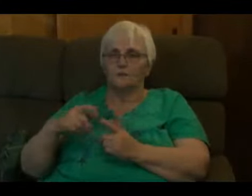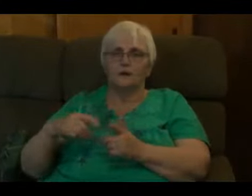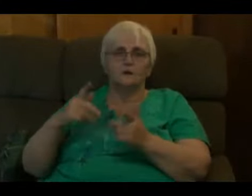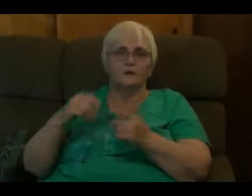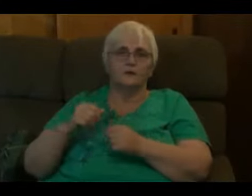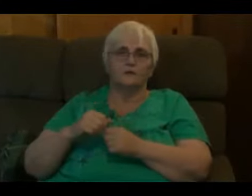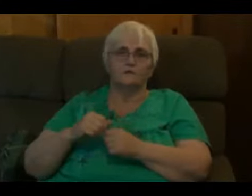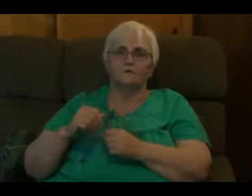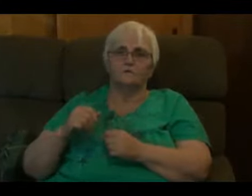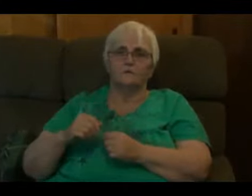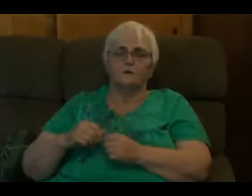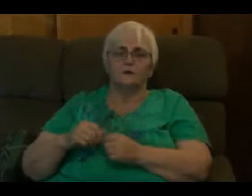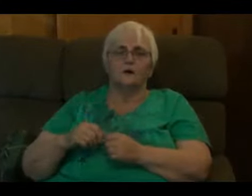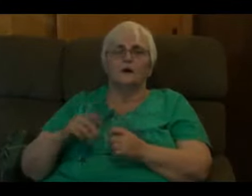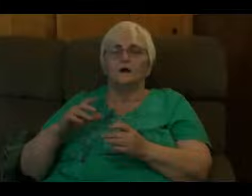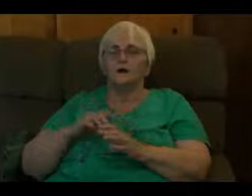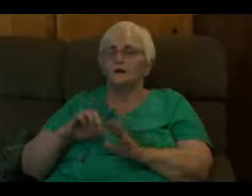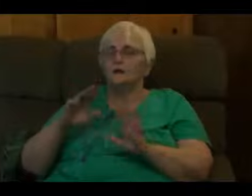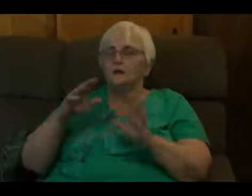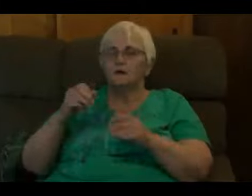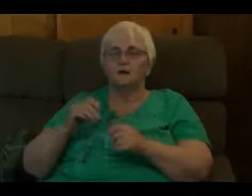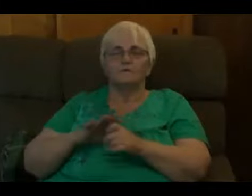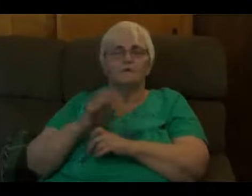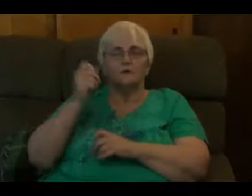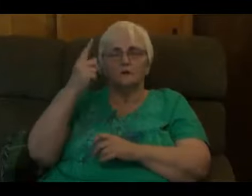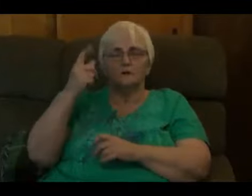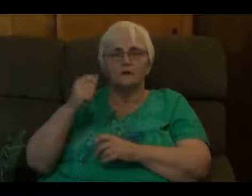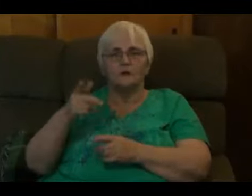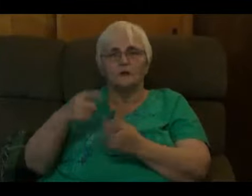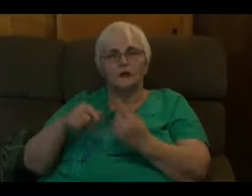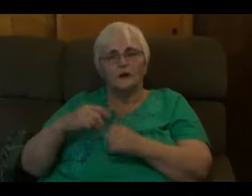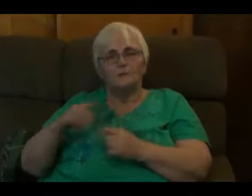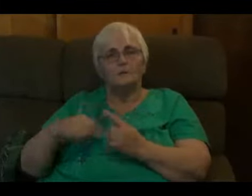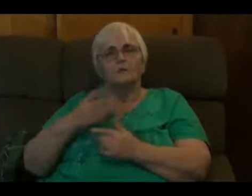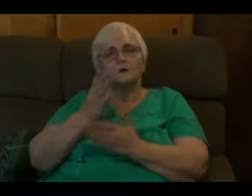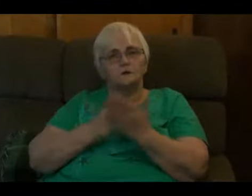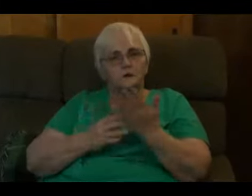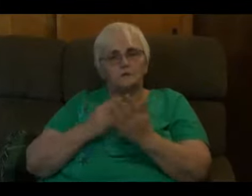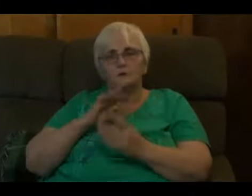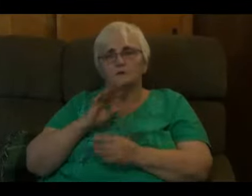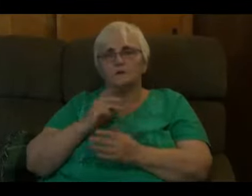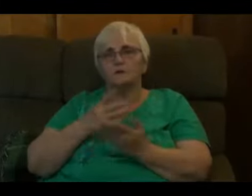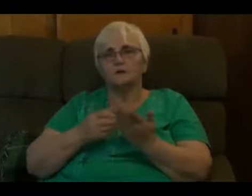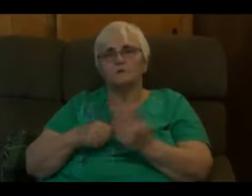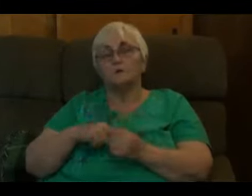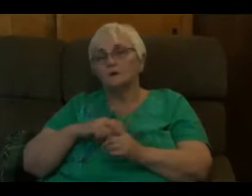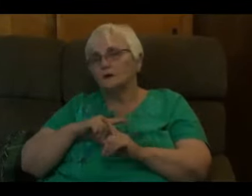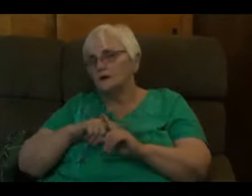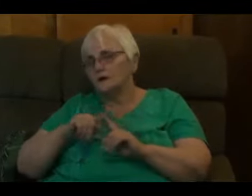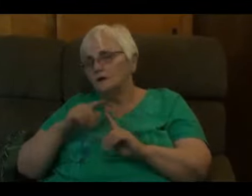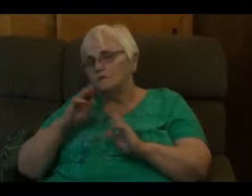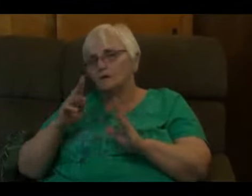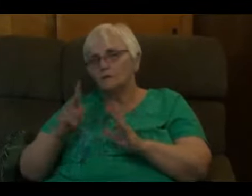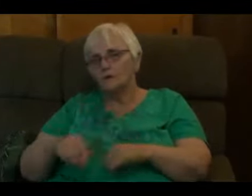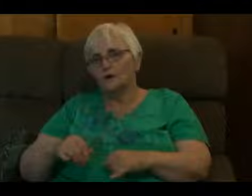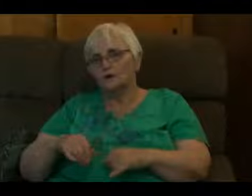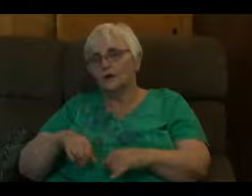Hallelujah. Clarity comes when someone speaks something to someone else, and that next night,